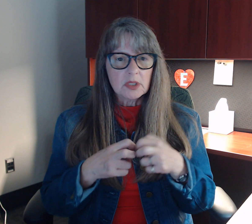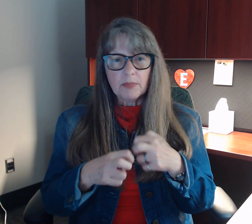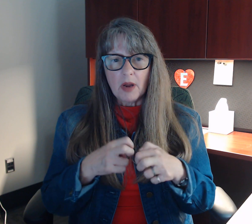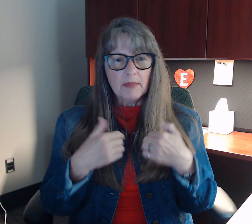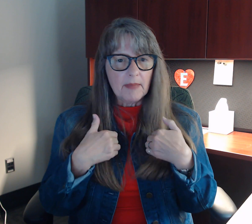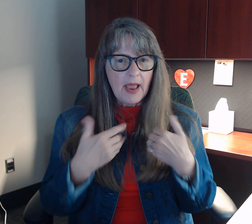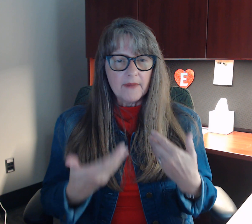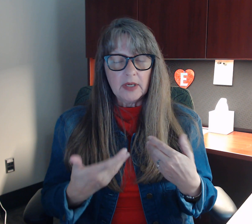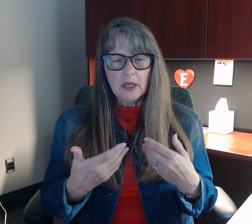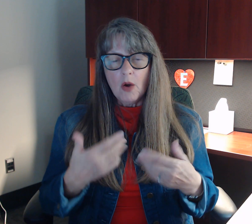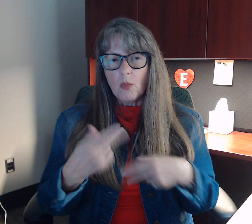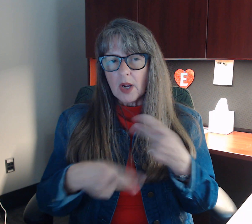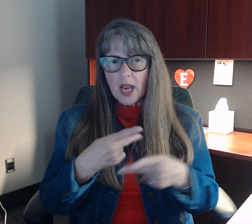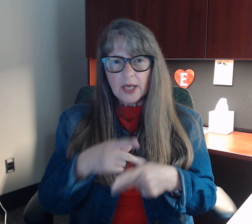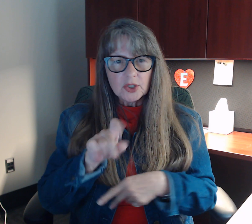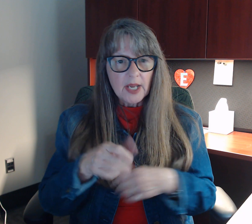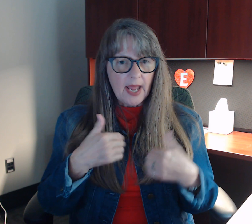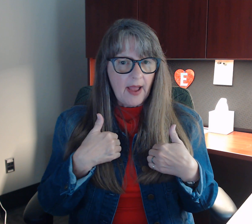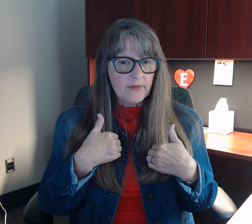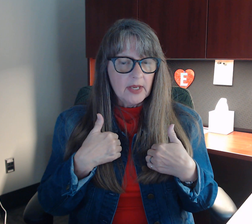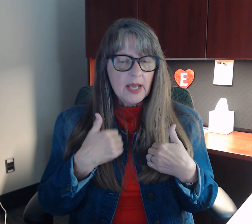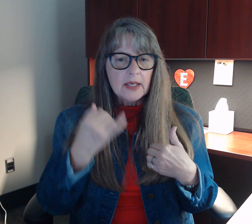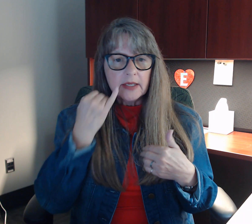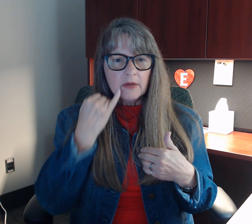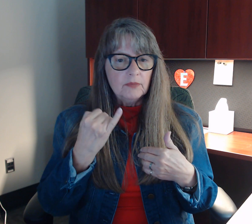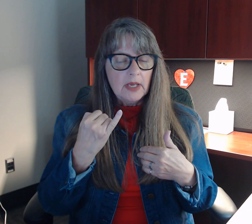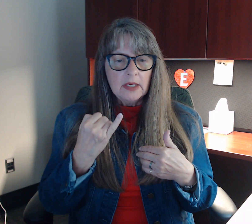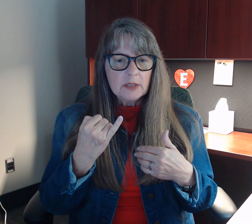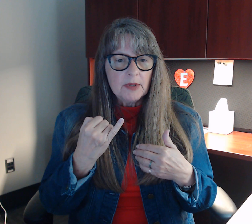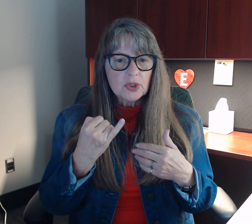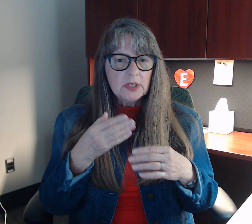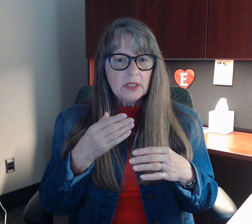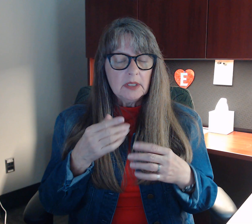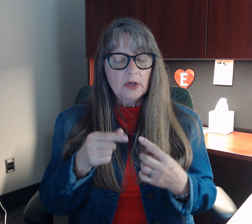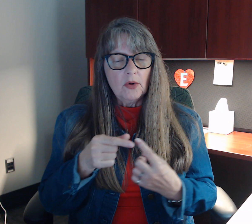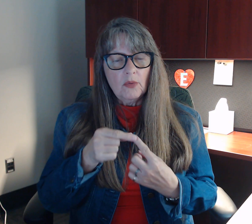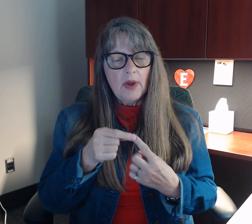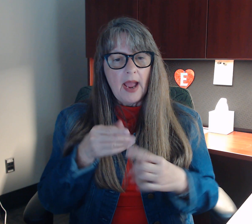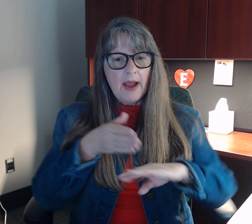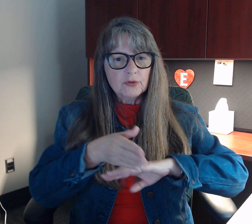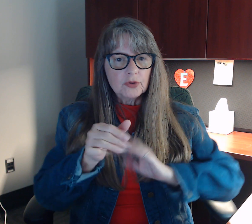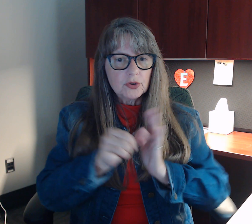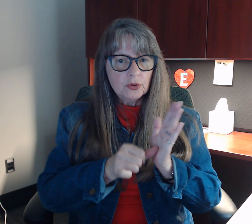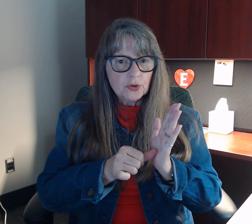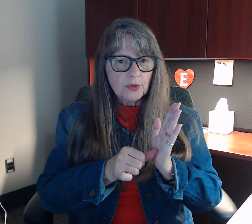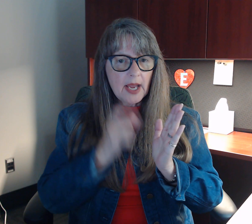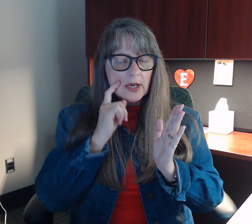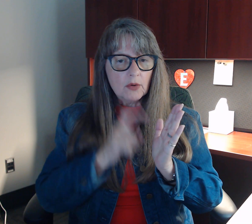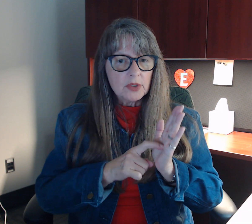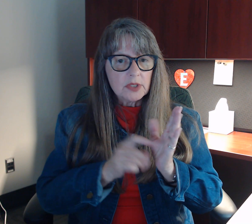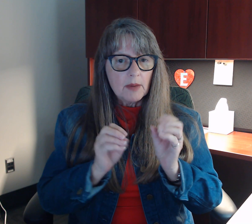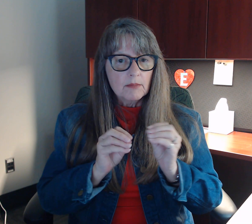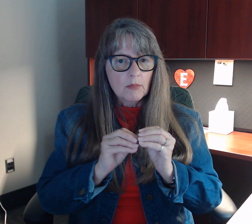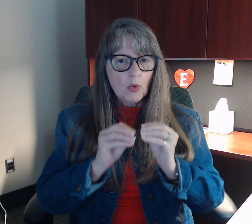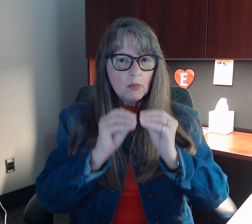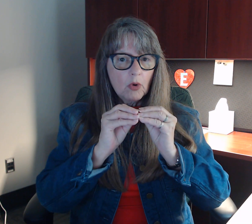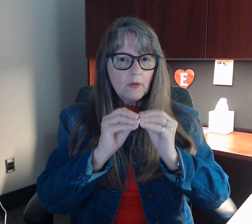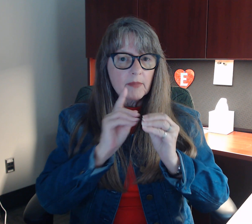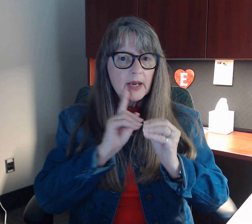problem I'm having. What kind should I have? And especially, after surgery, I noticed that more and more of my